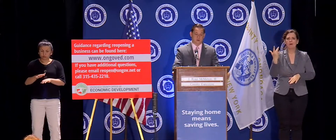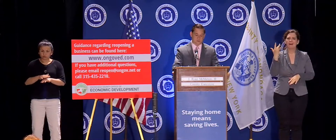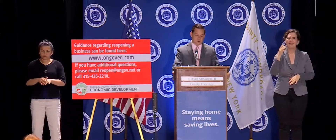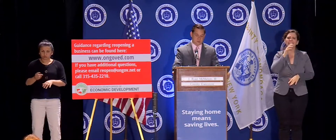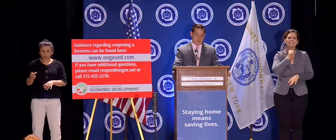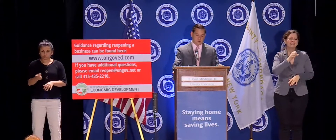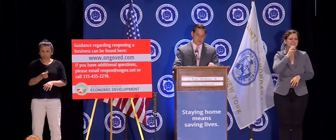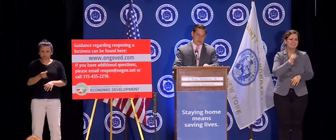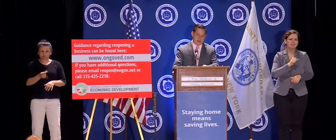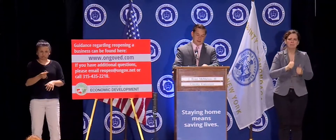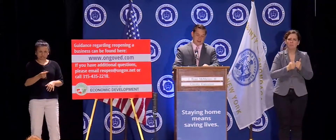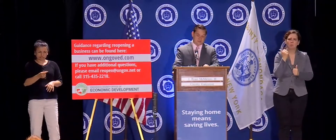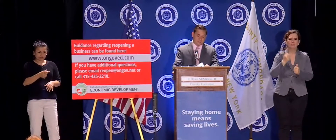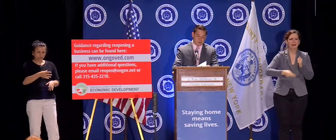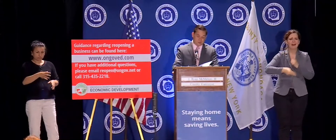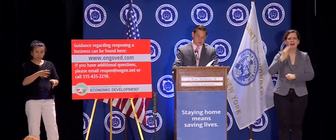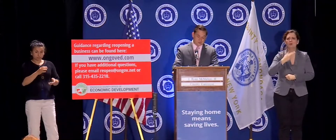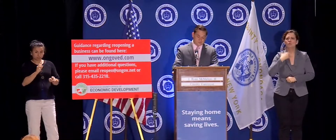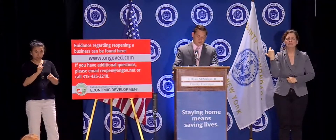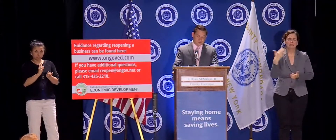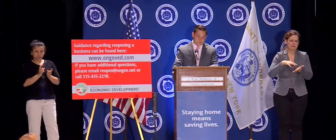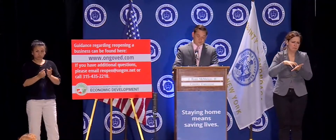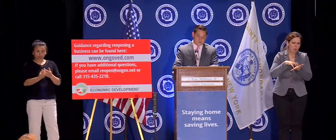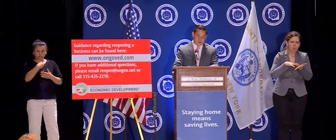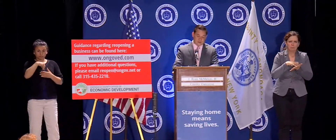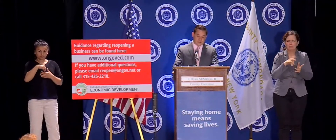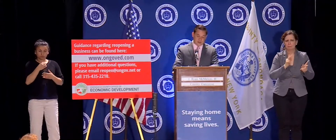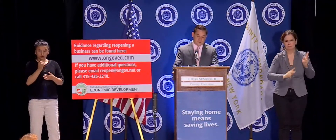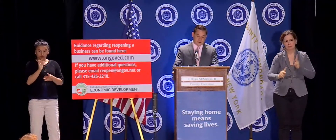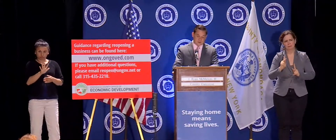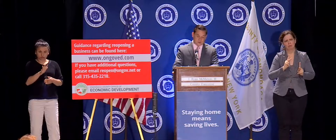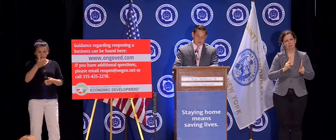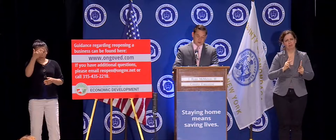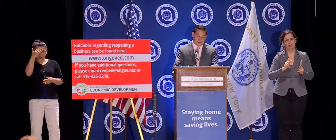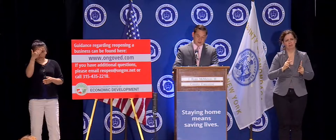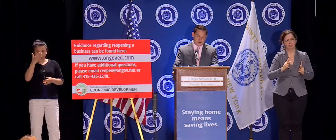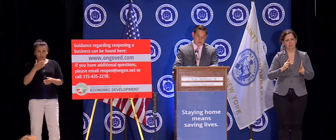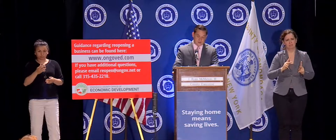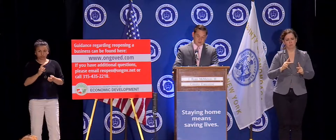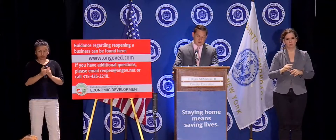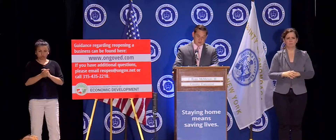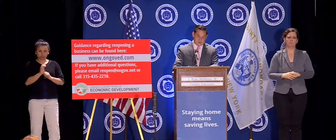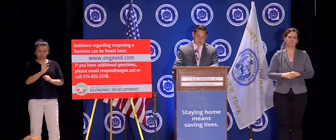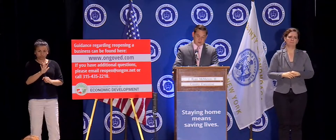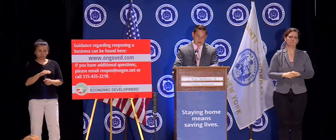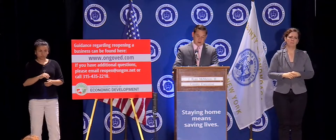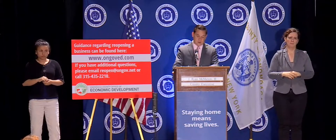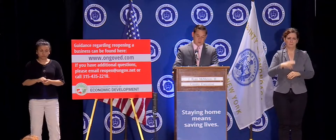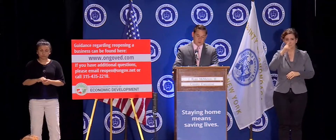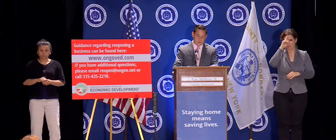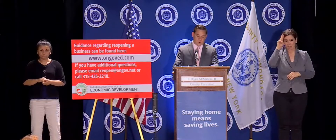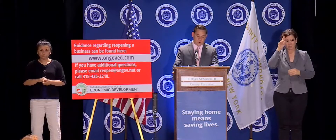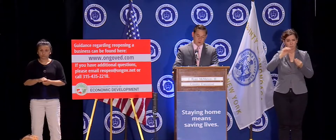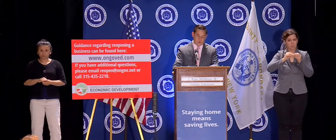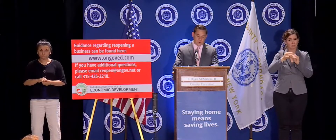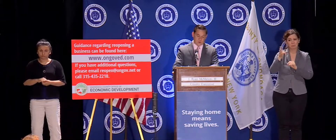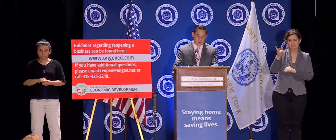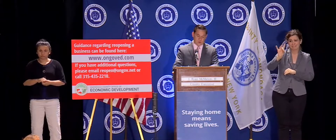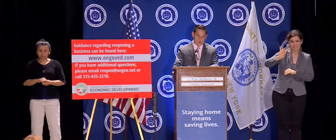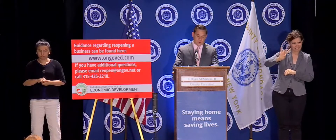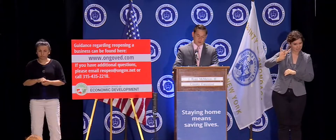bad outcomes. But again, on the hospital numbers, 78, if I told you today that we